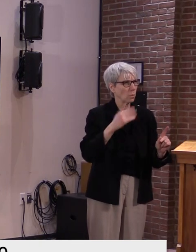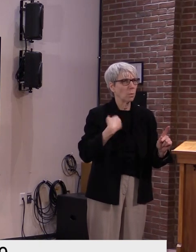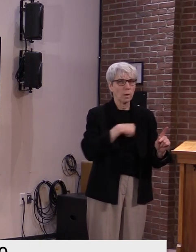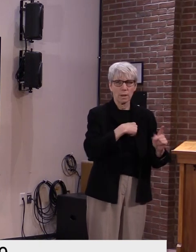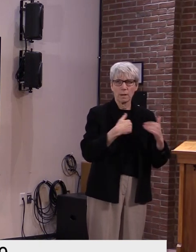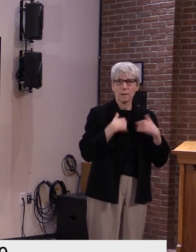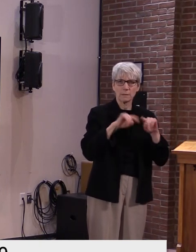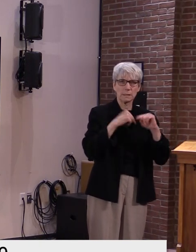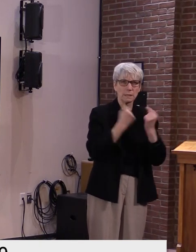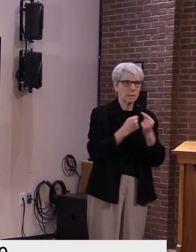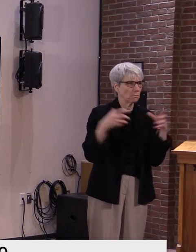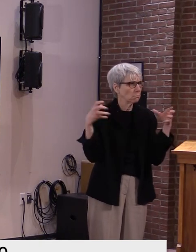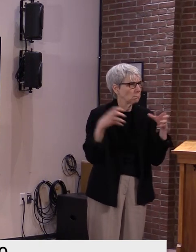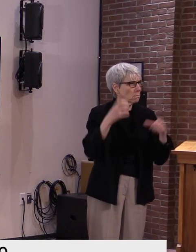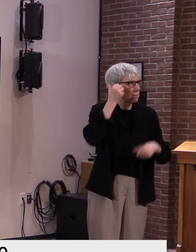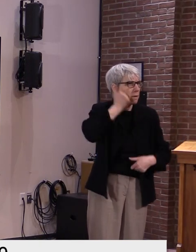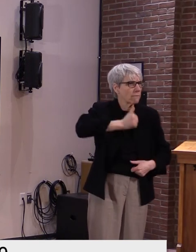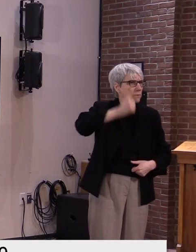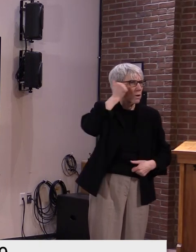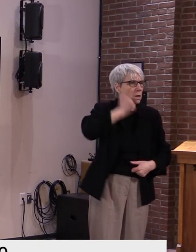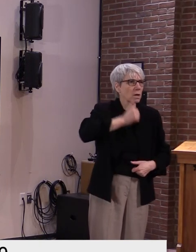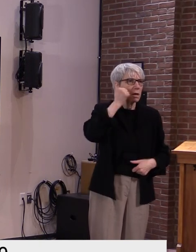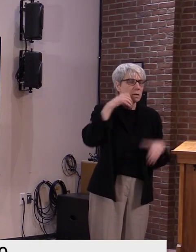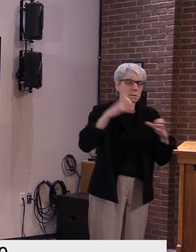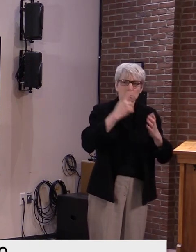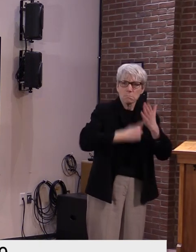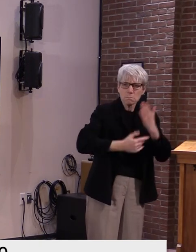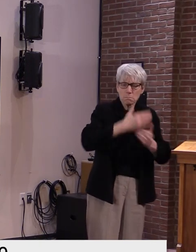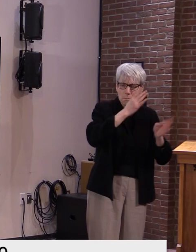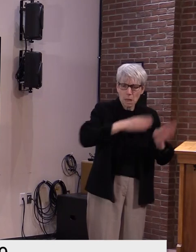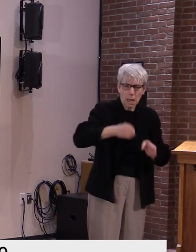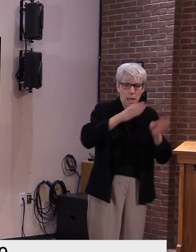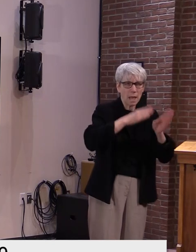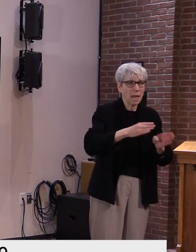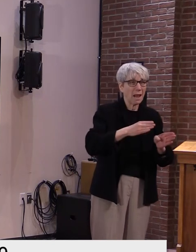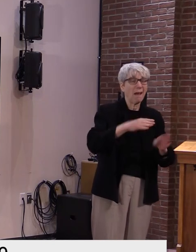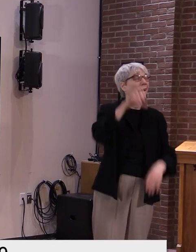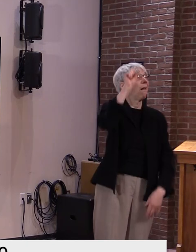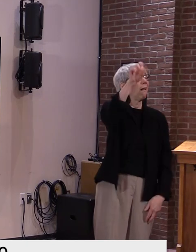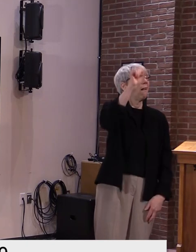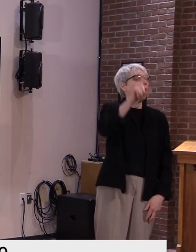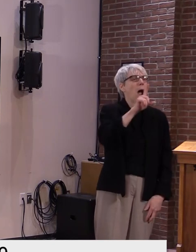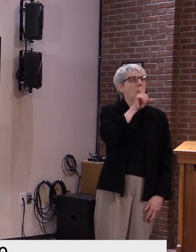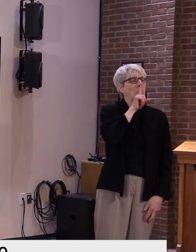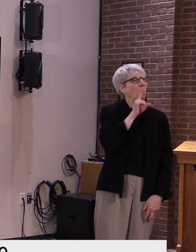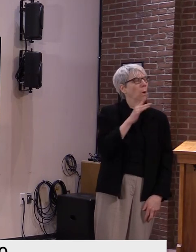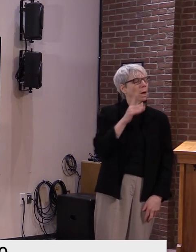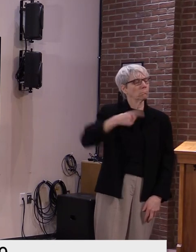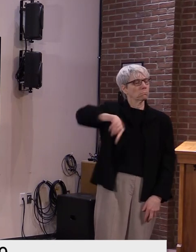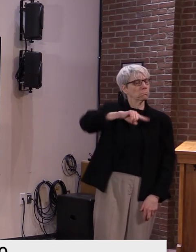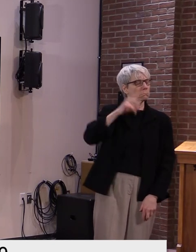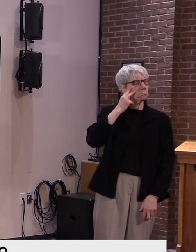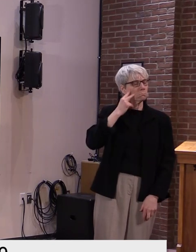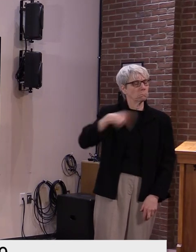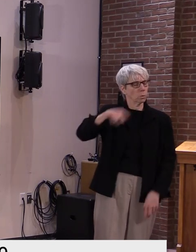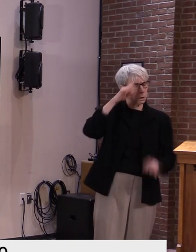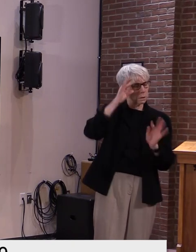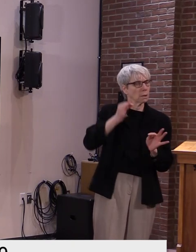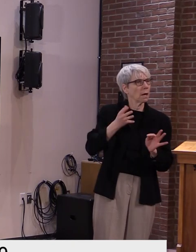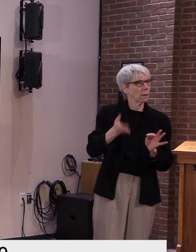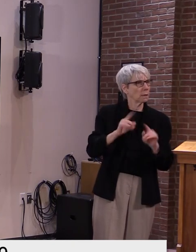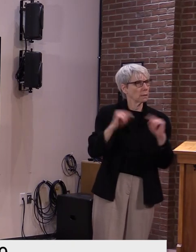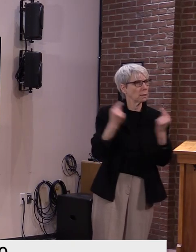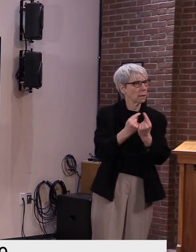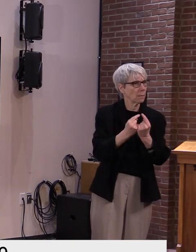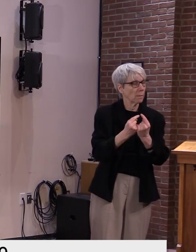day to contemplate this, but I don't want to get ahead of myself. What we're seeing right now is at least a leveling out.